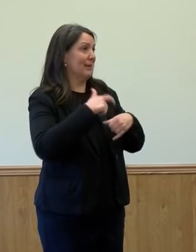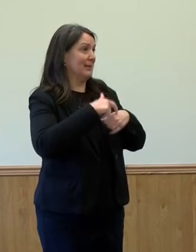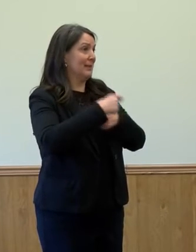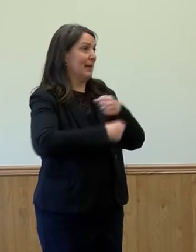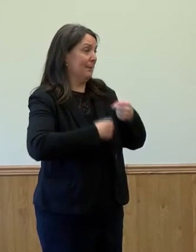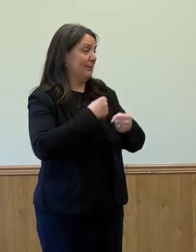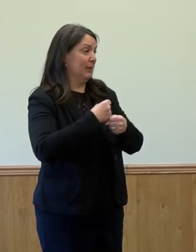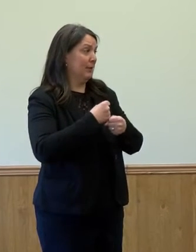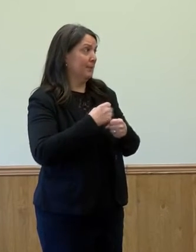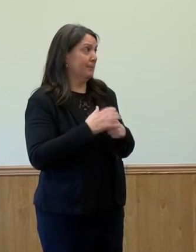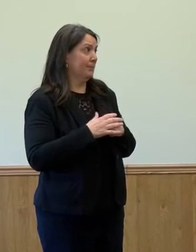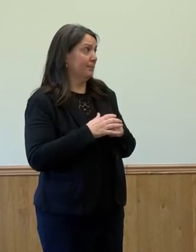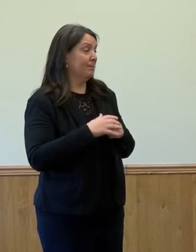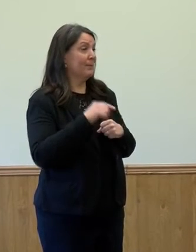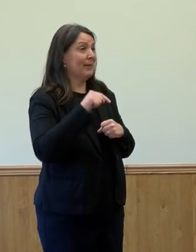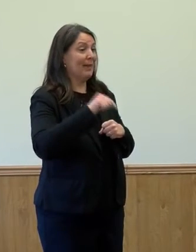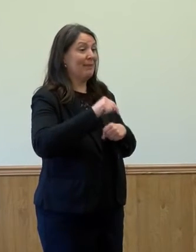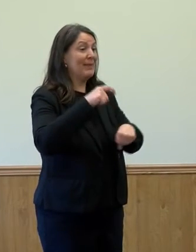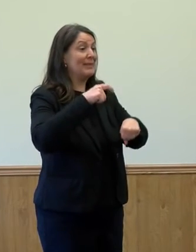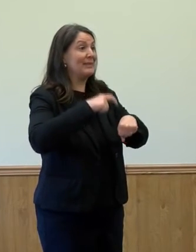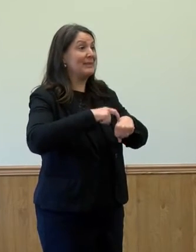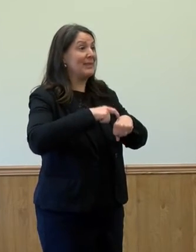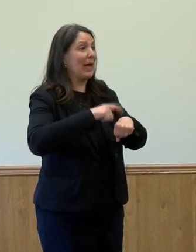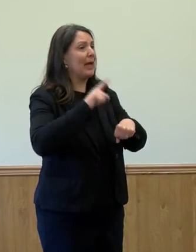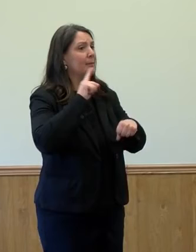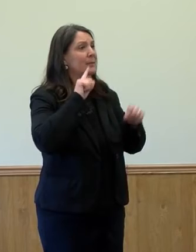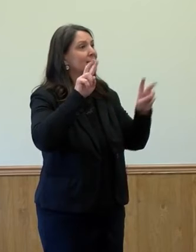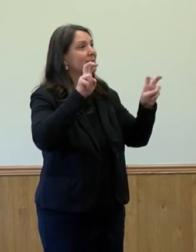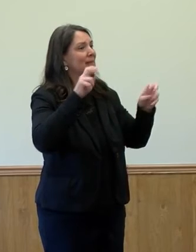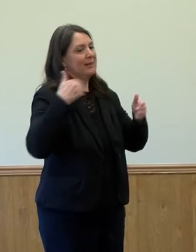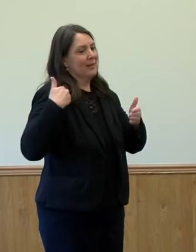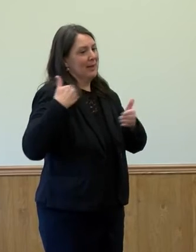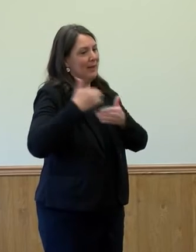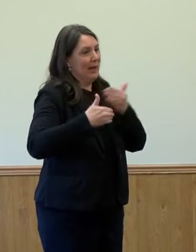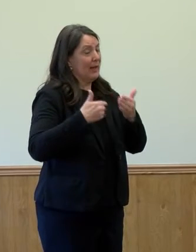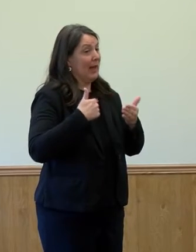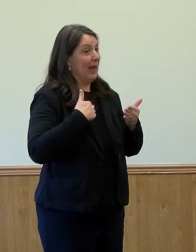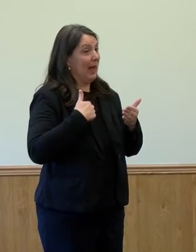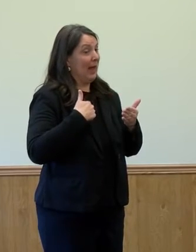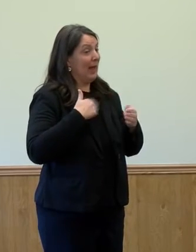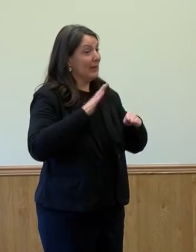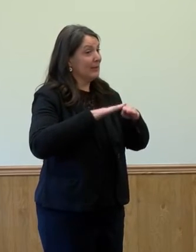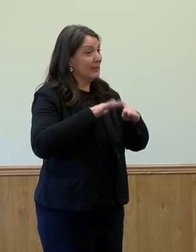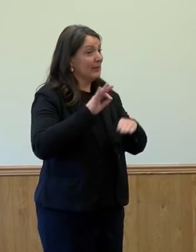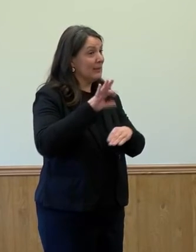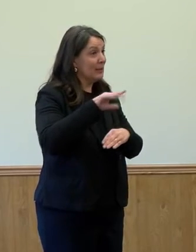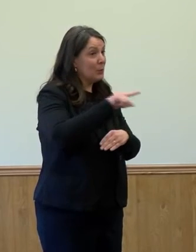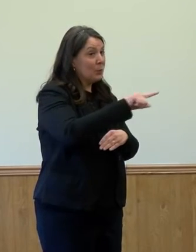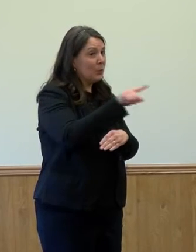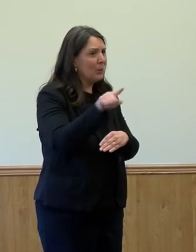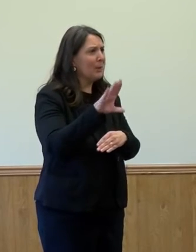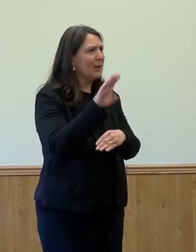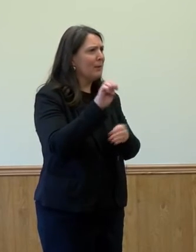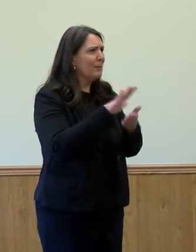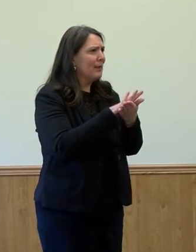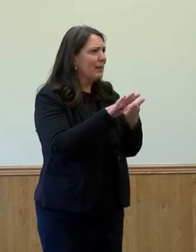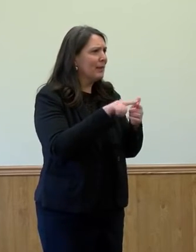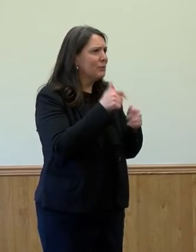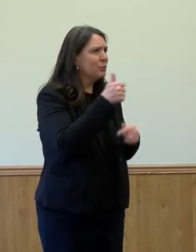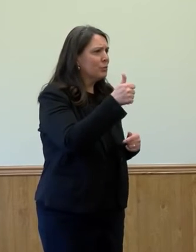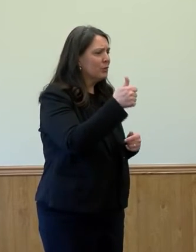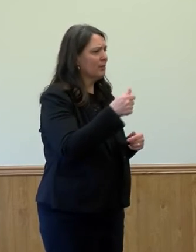This season is generally characterized as a season of kindness, so my first tip is to be kind to yourself. Make your health a